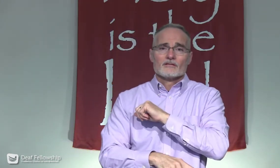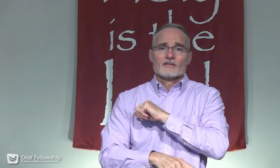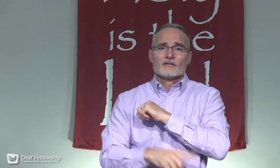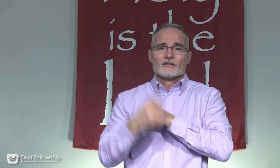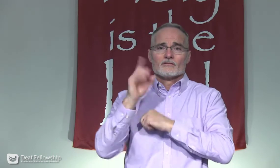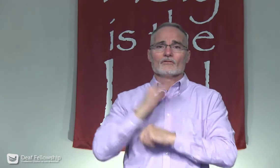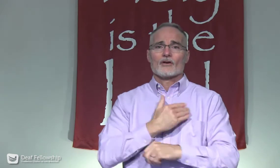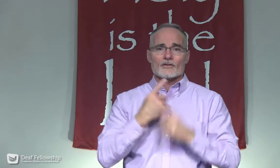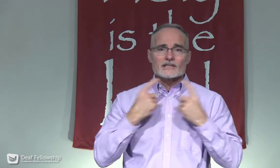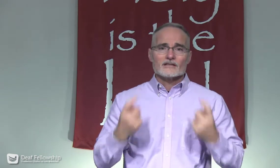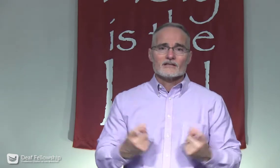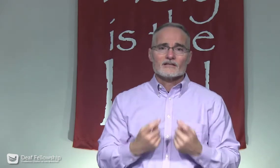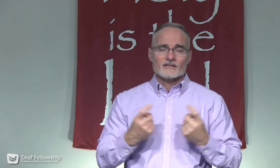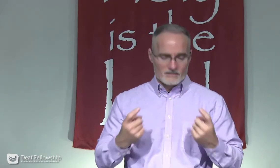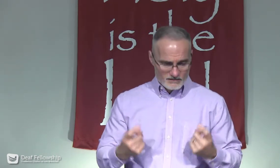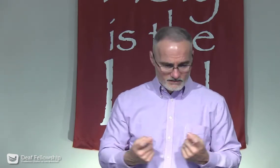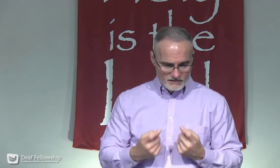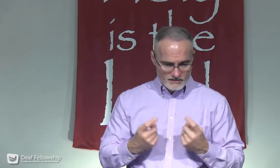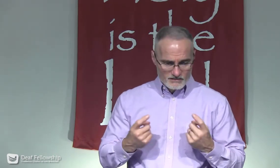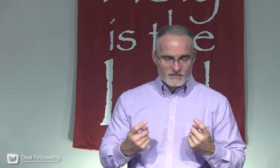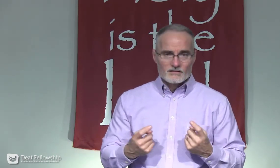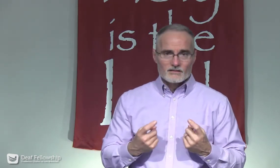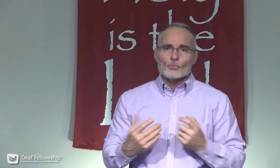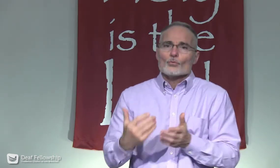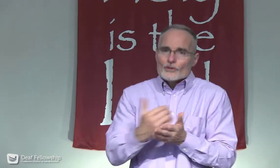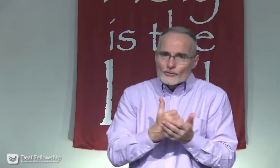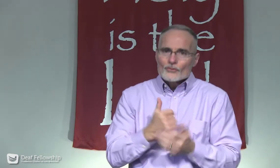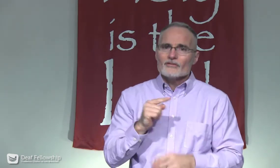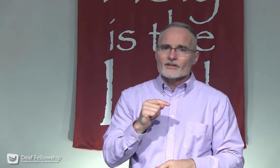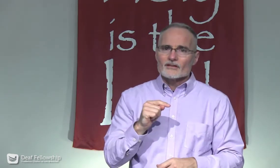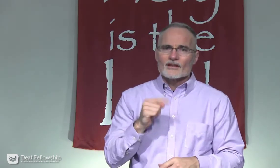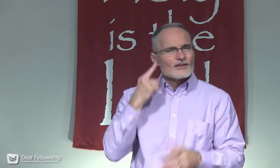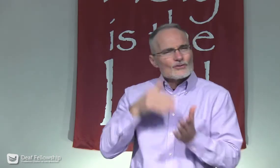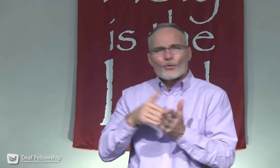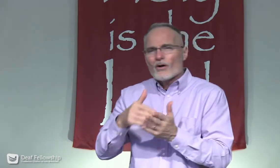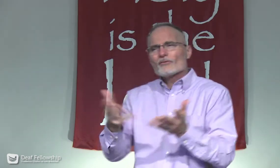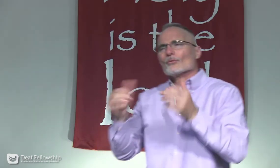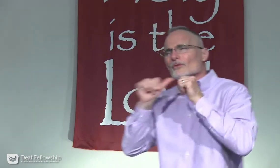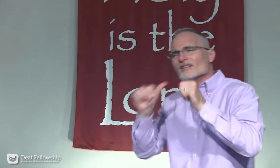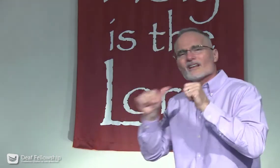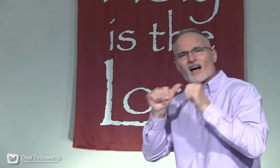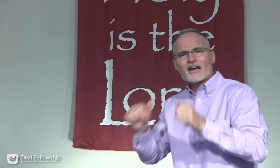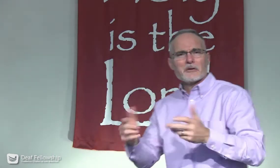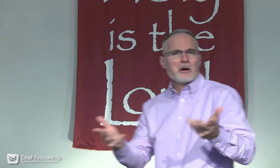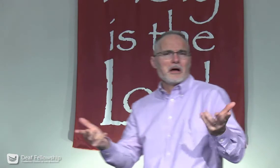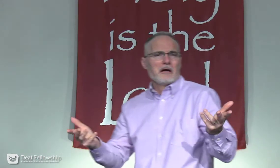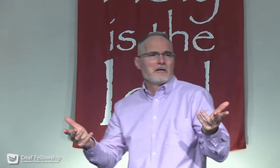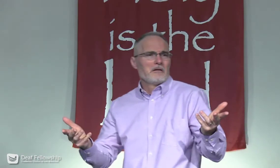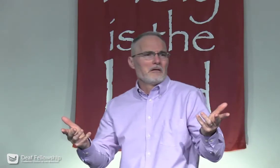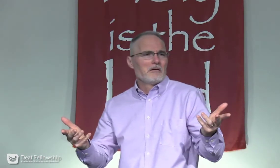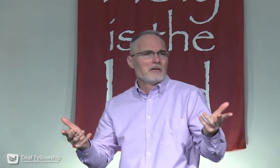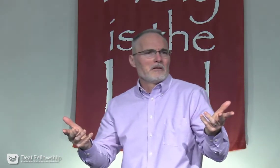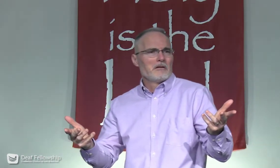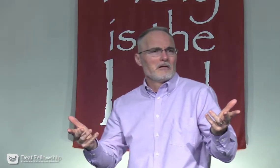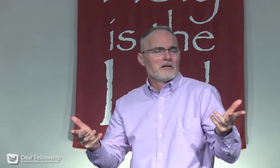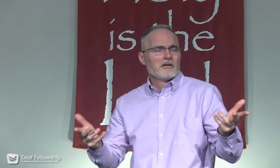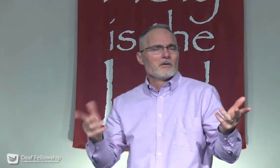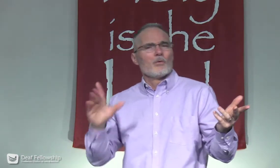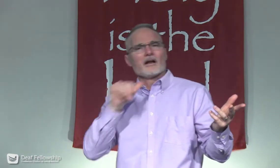It's just like that thief was saying, we deserve the punishment for our sin. We deserve it. I think so often we